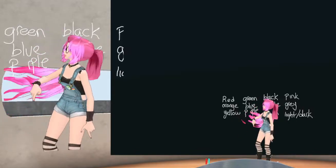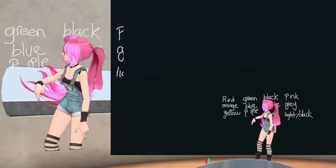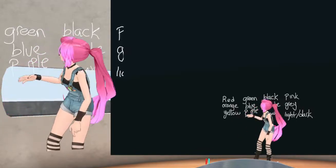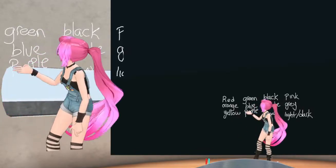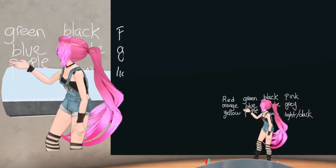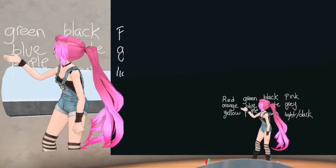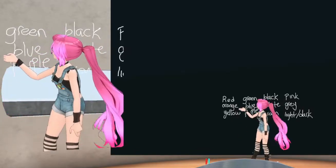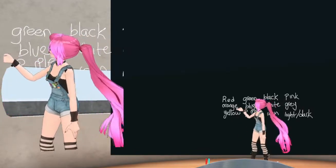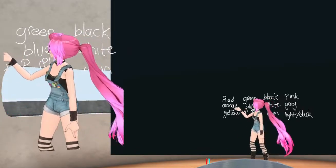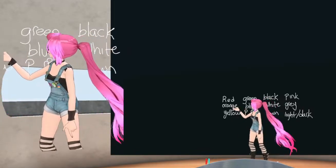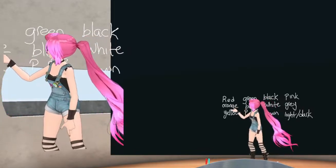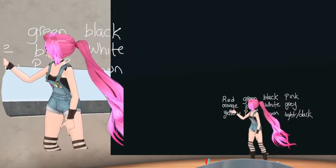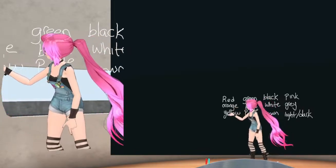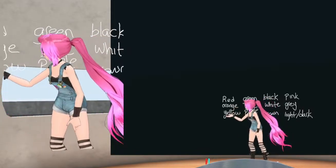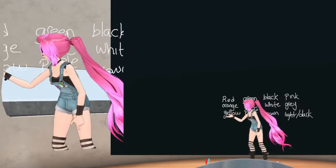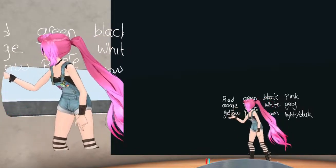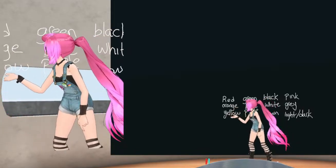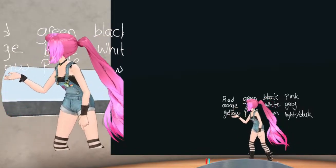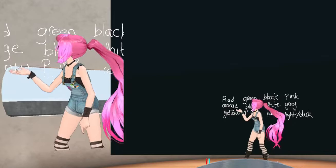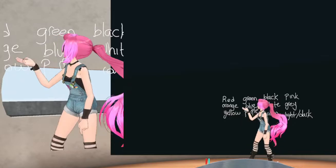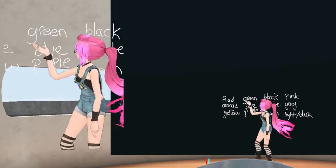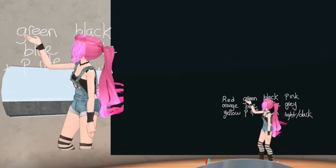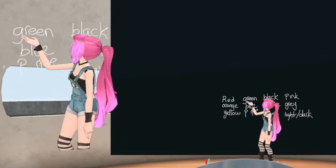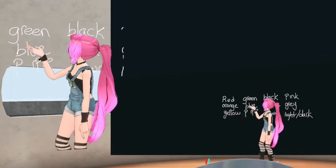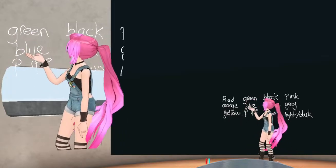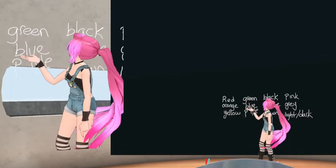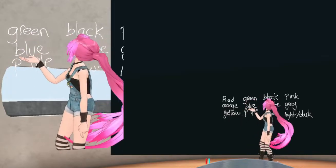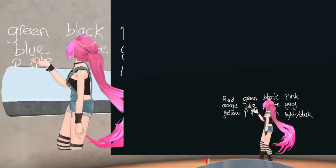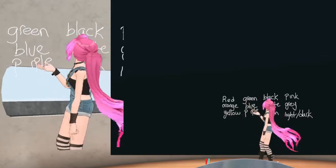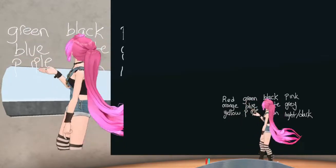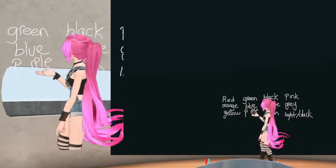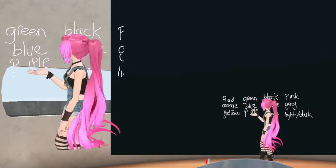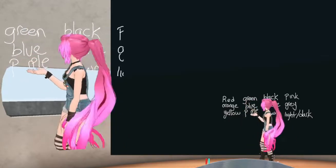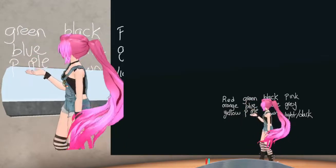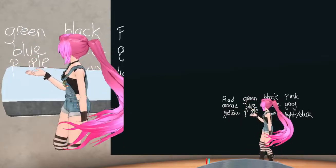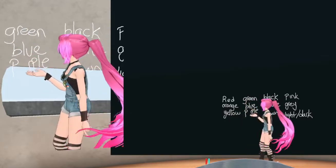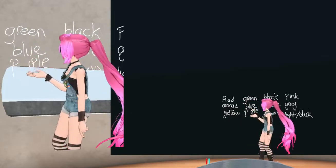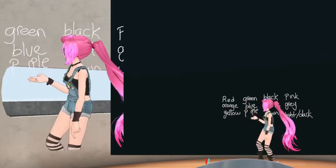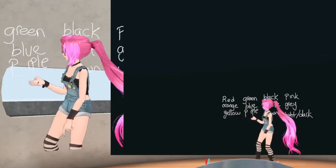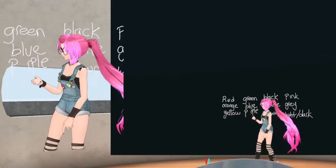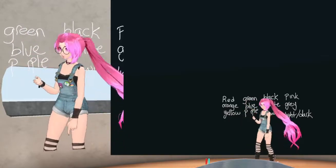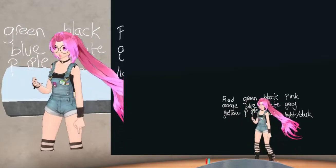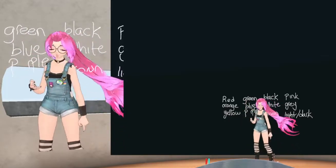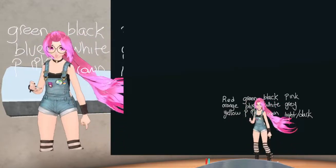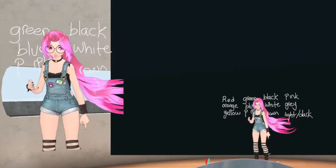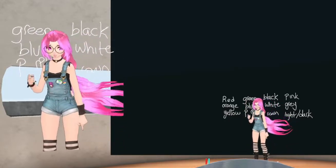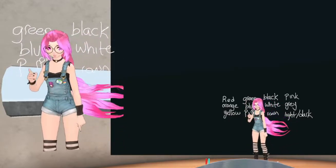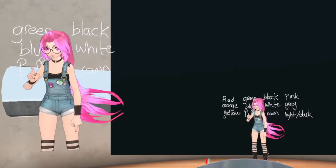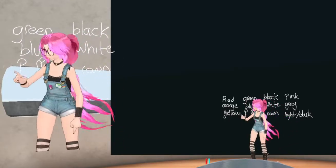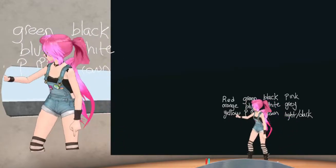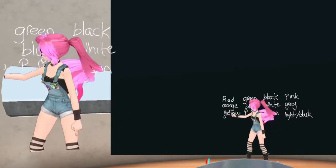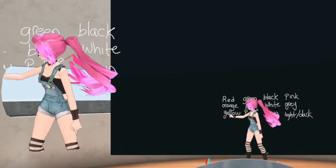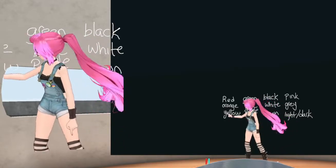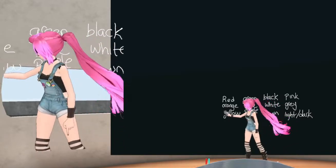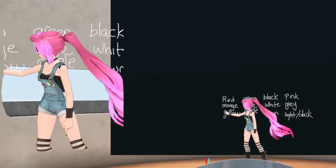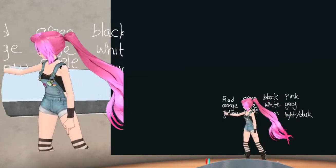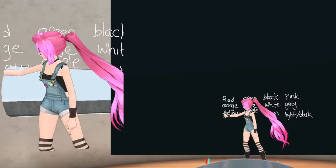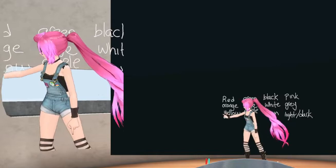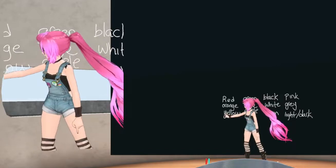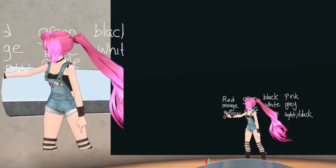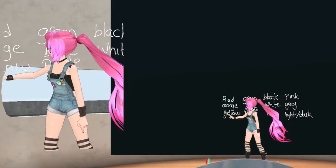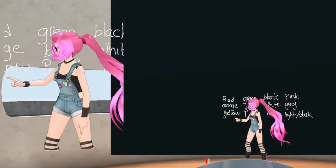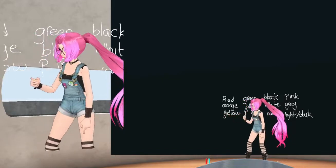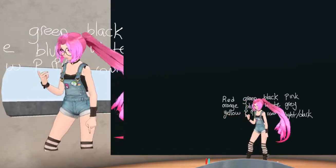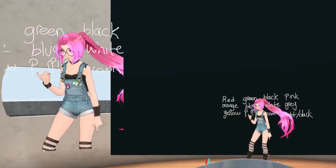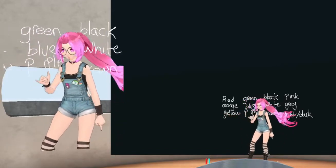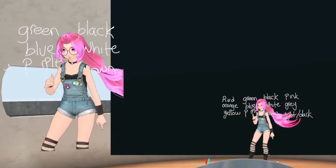fun? So yellow, green, blue, and purple are all just that letter, that first